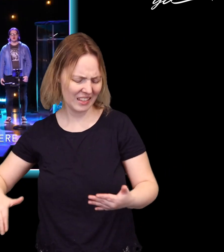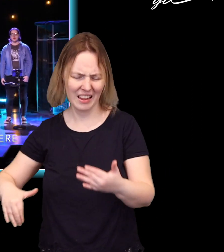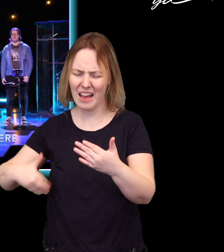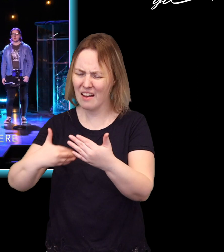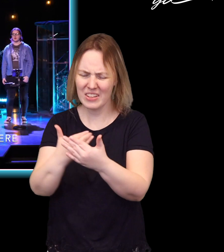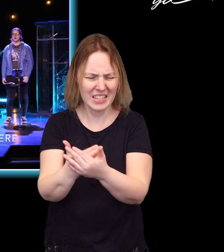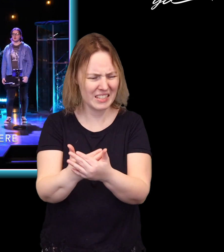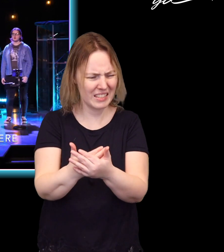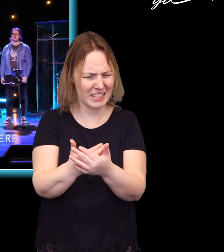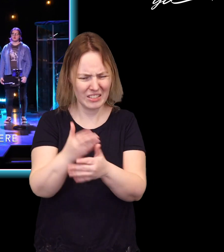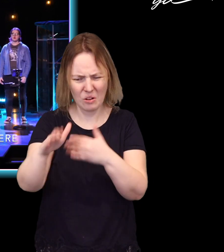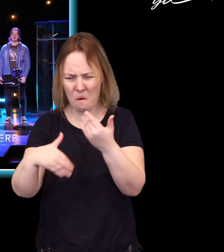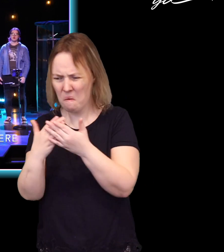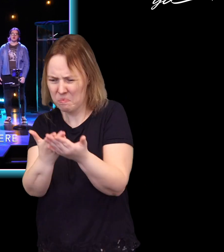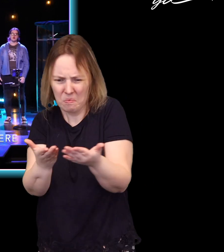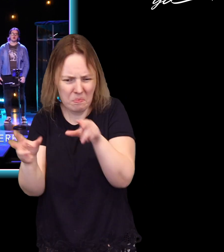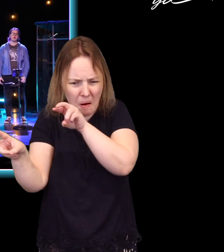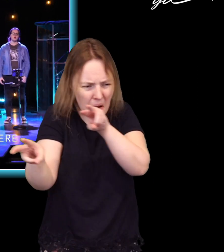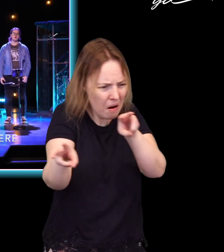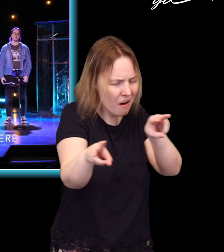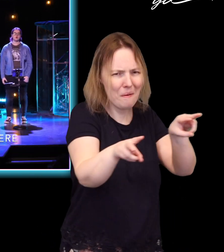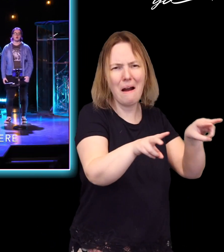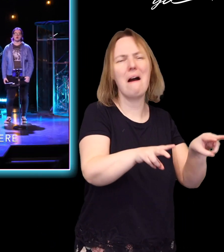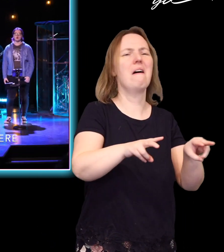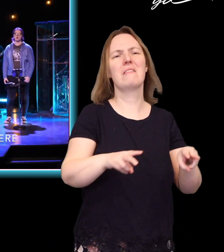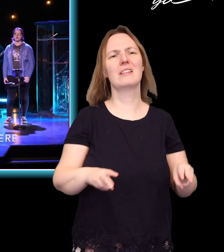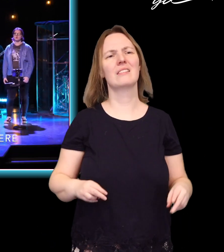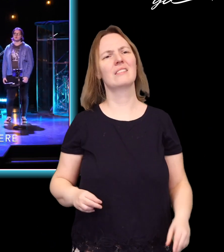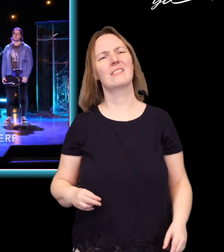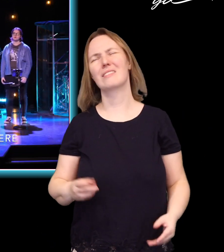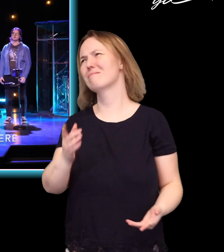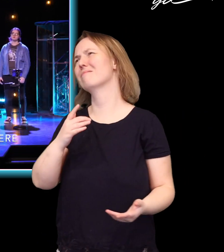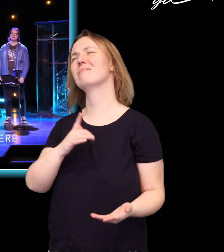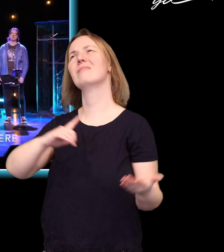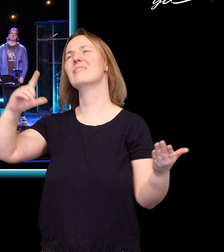The evidence is all around us, Lord.